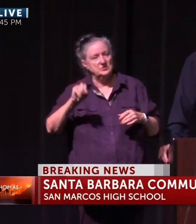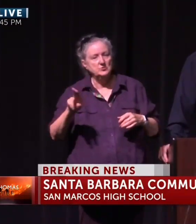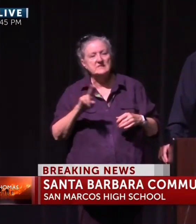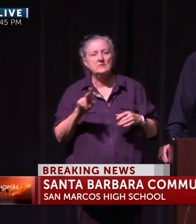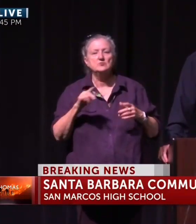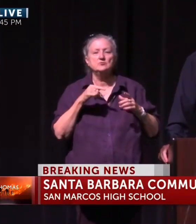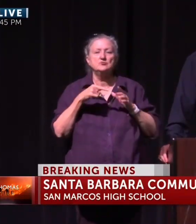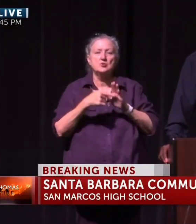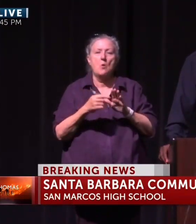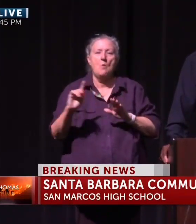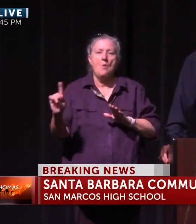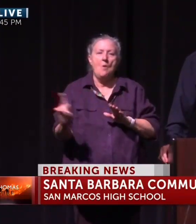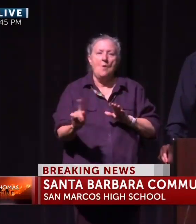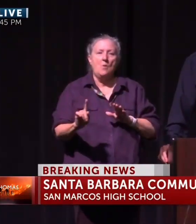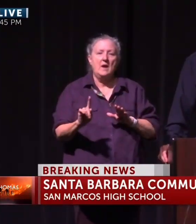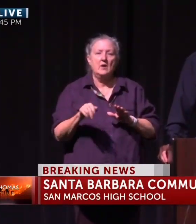mark